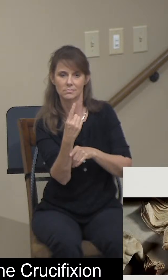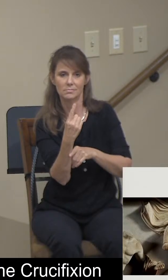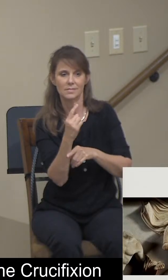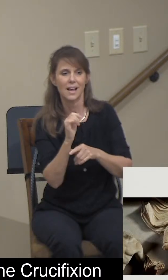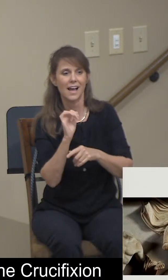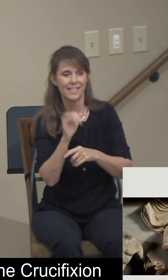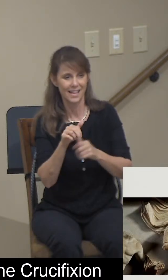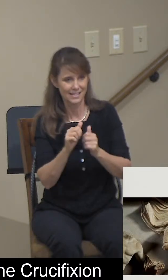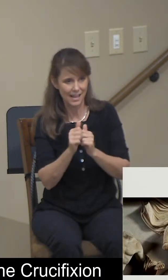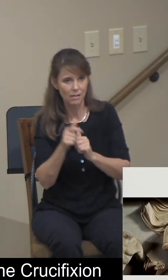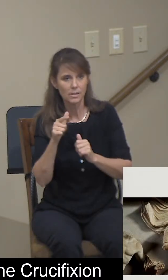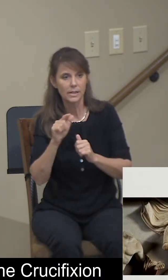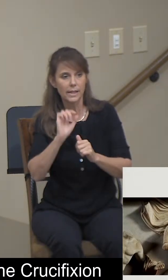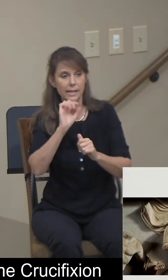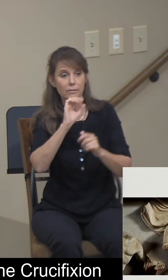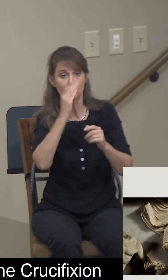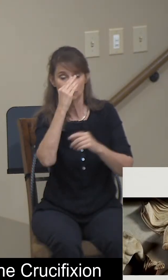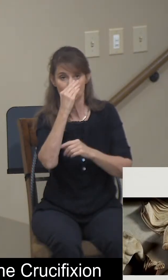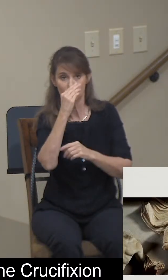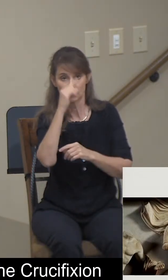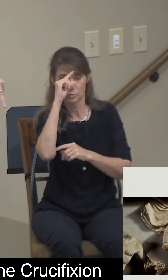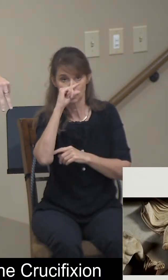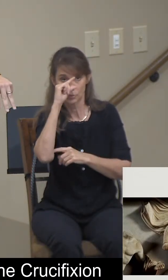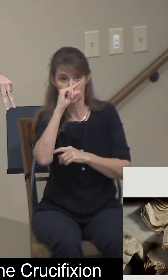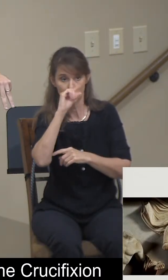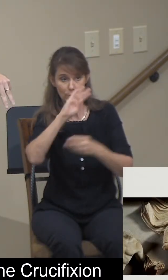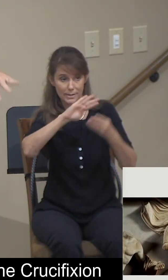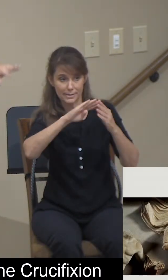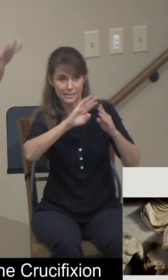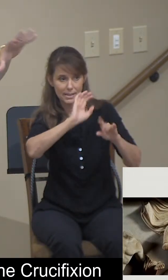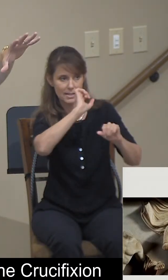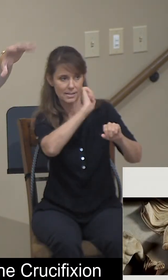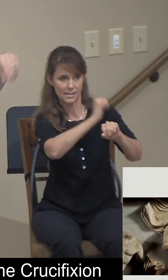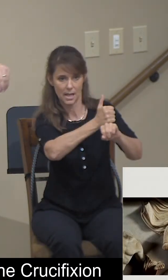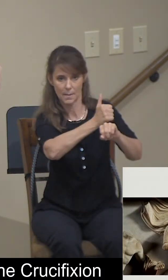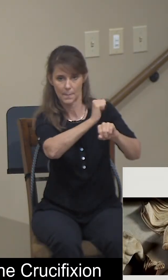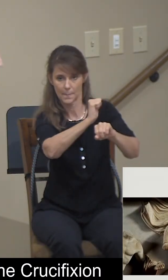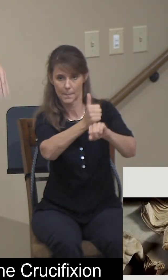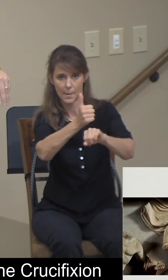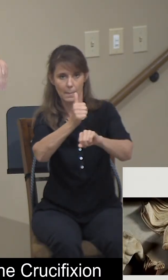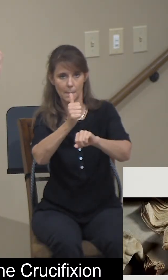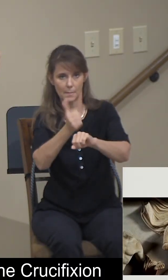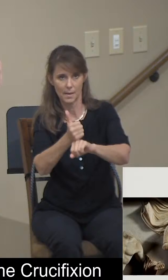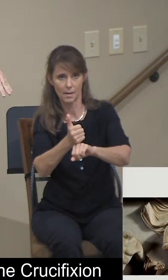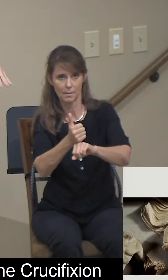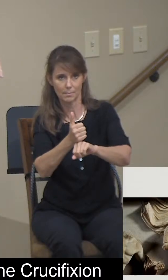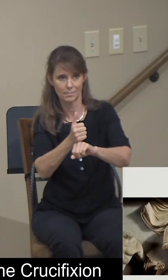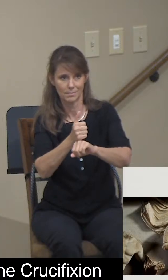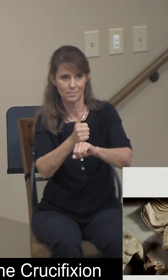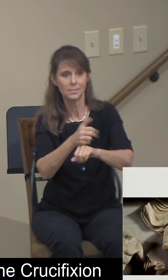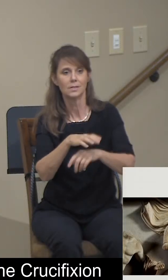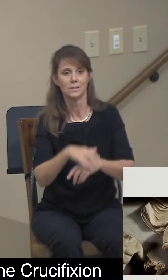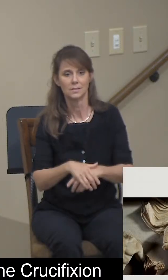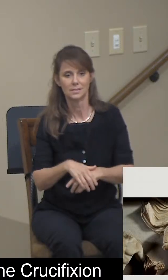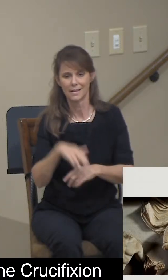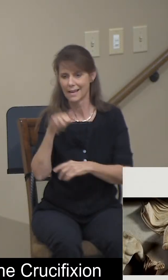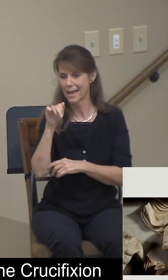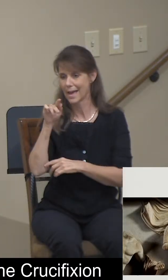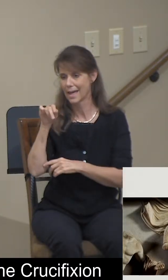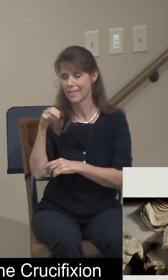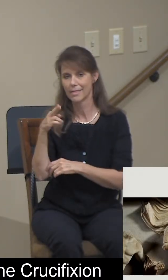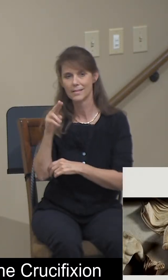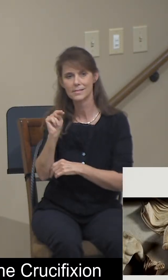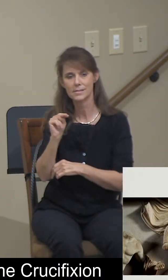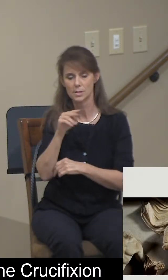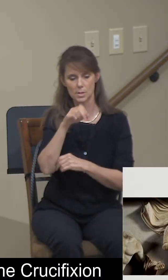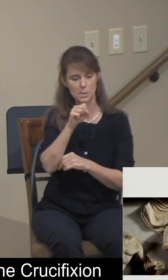Greek cities and Greek city-states that are to mirror the Greek city-states of Greece, the Athens, the Spartas of the world, that are to